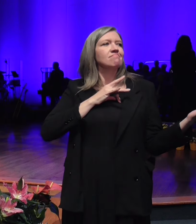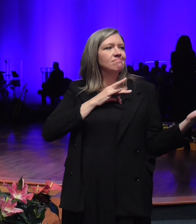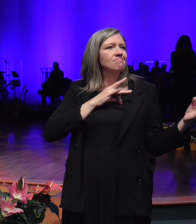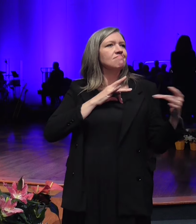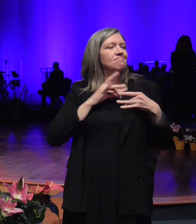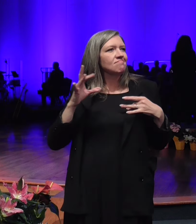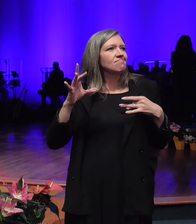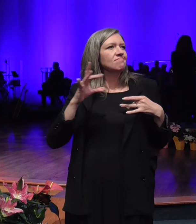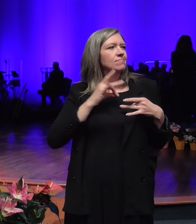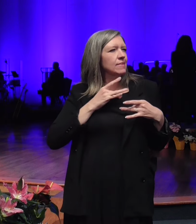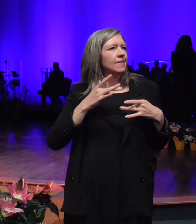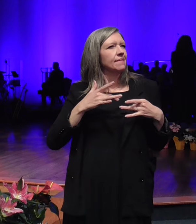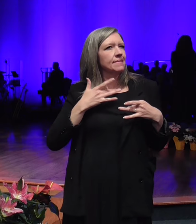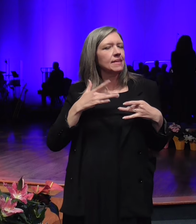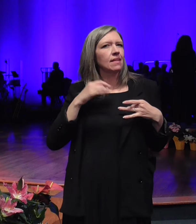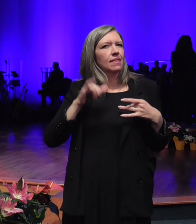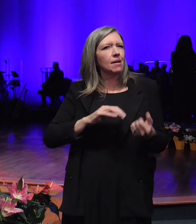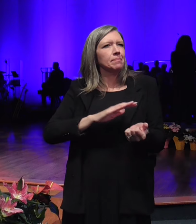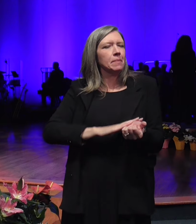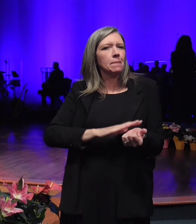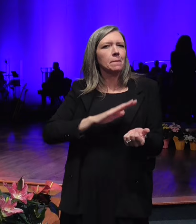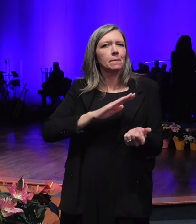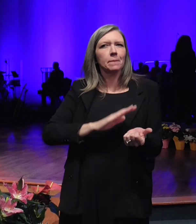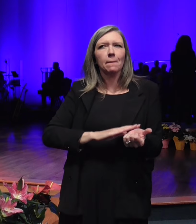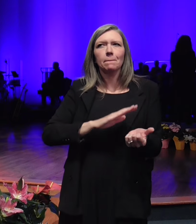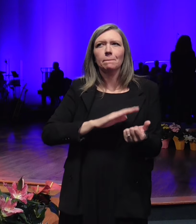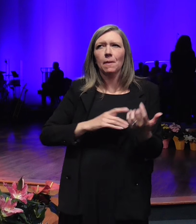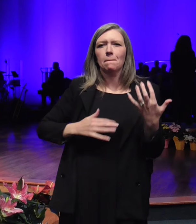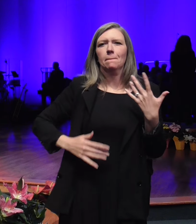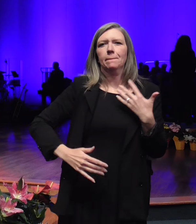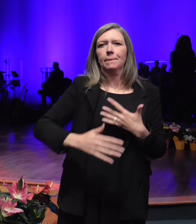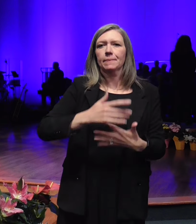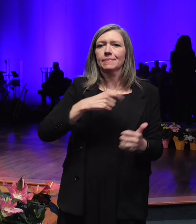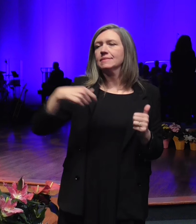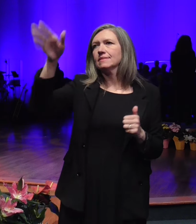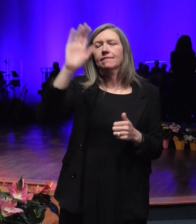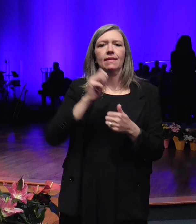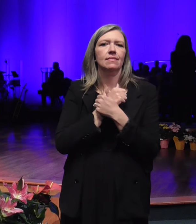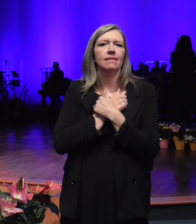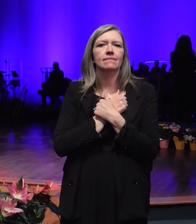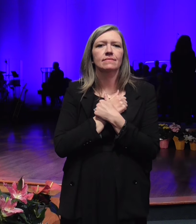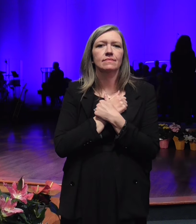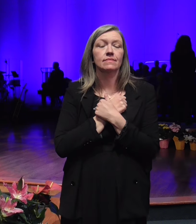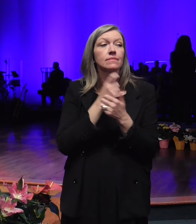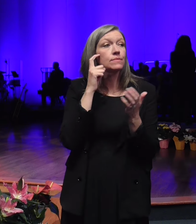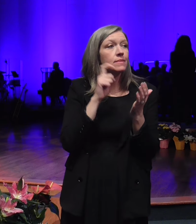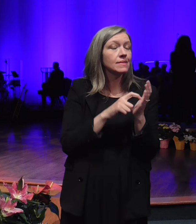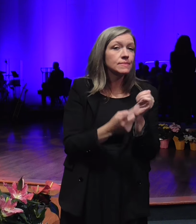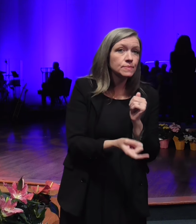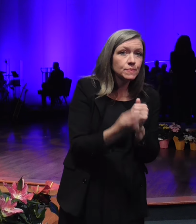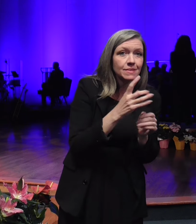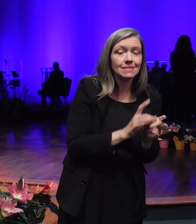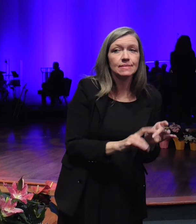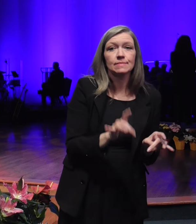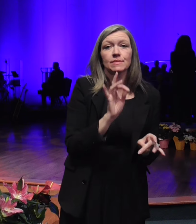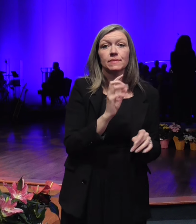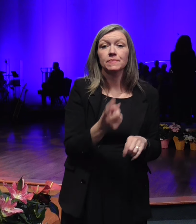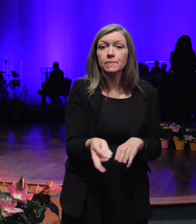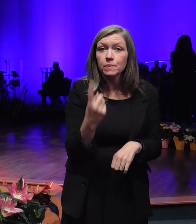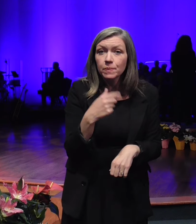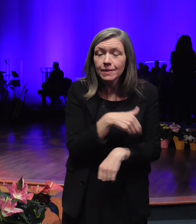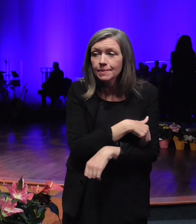love. And I recognize one Spirit, one power, one God.